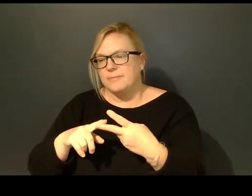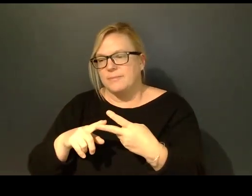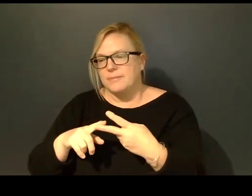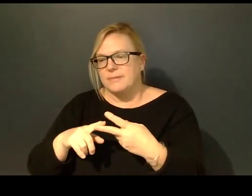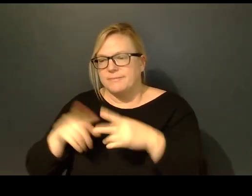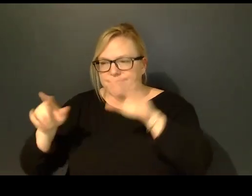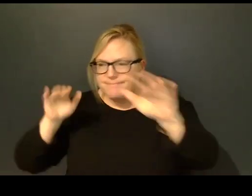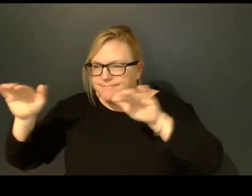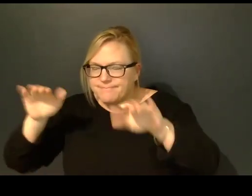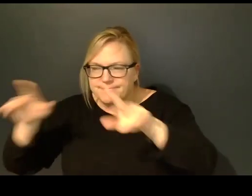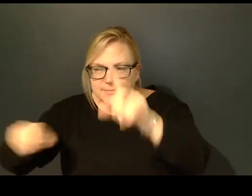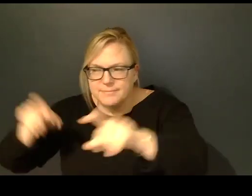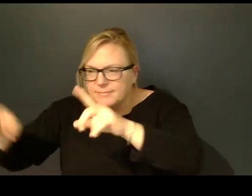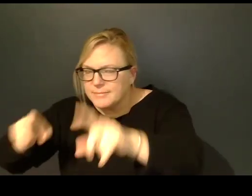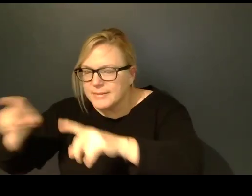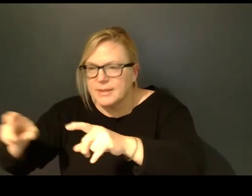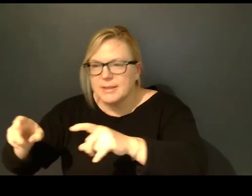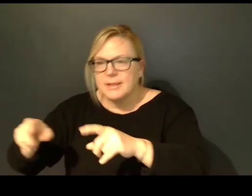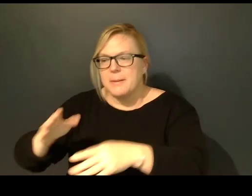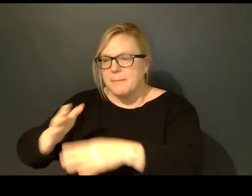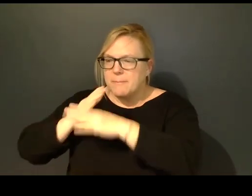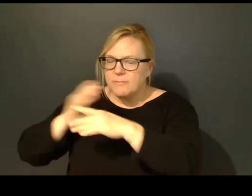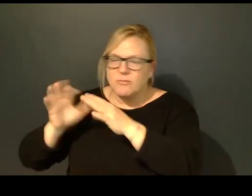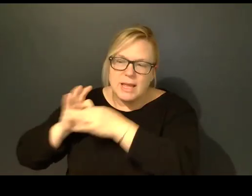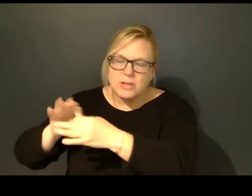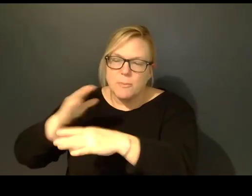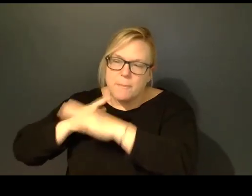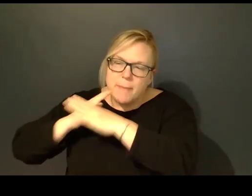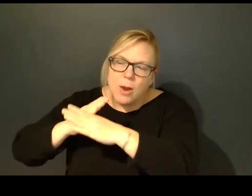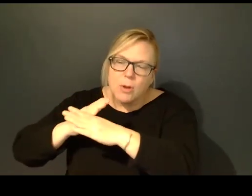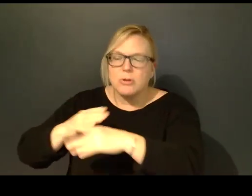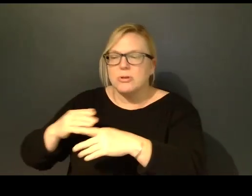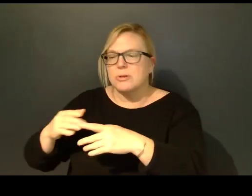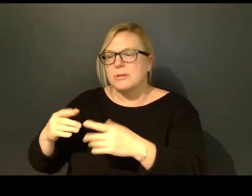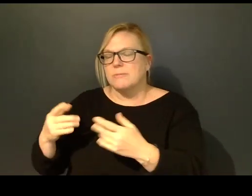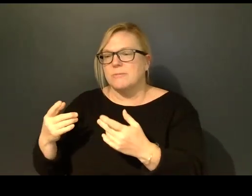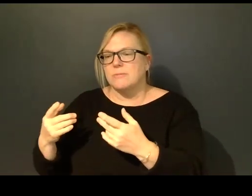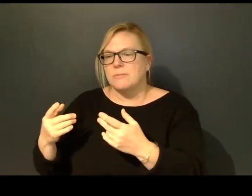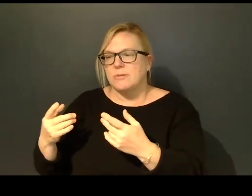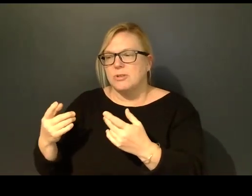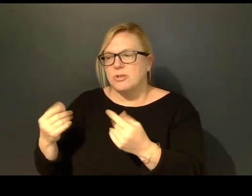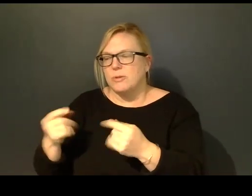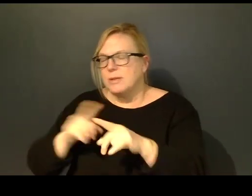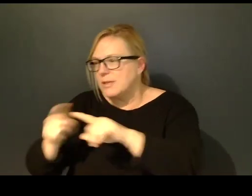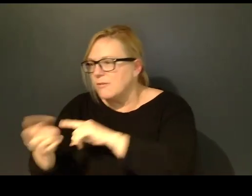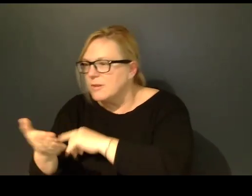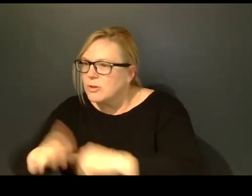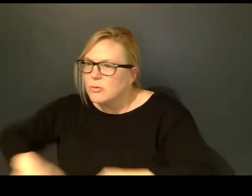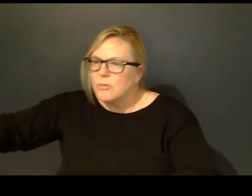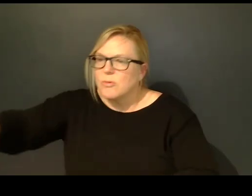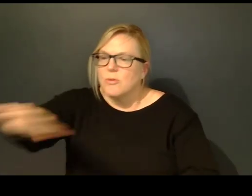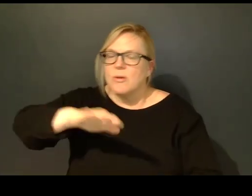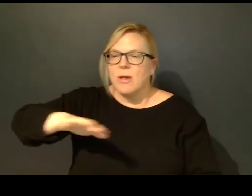around barriers and potential options, doing jurisdictional scans across the country and other jurisdictions, the